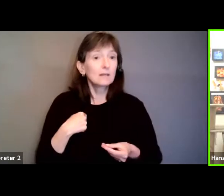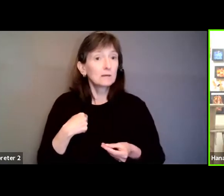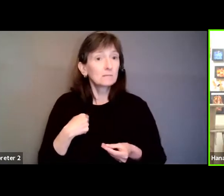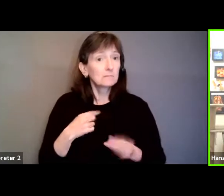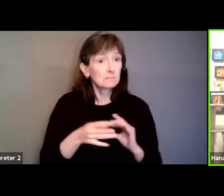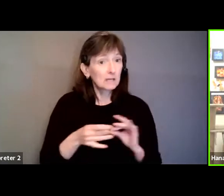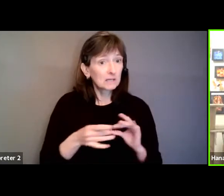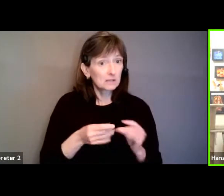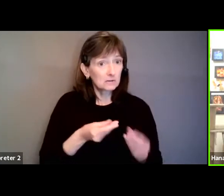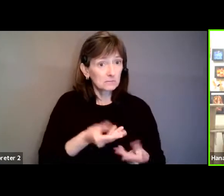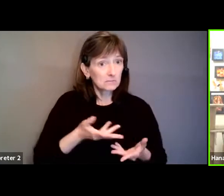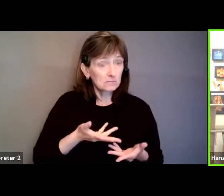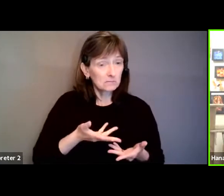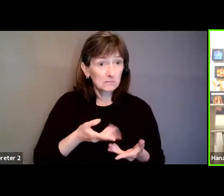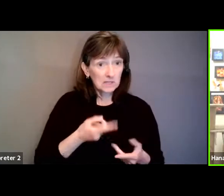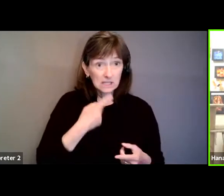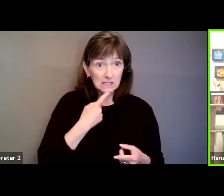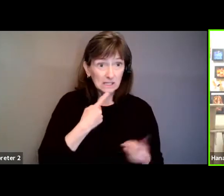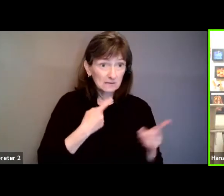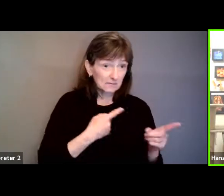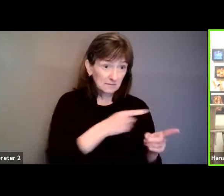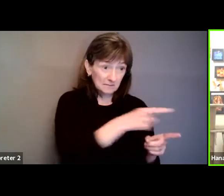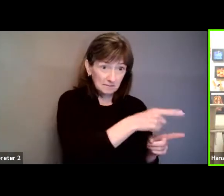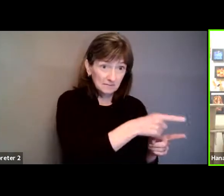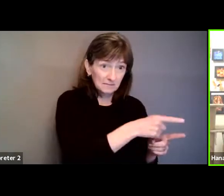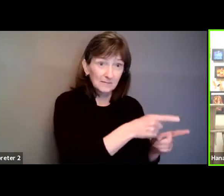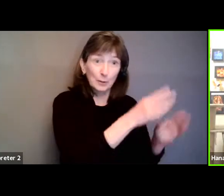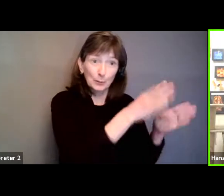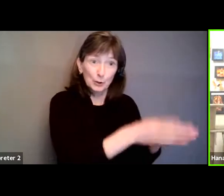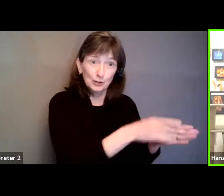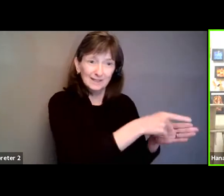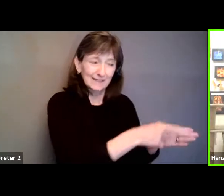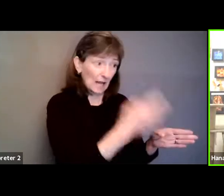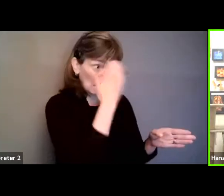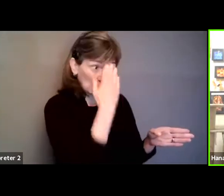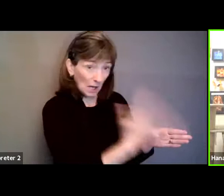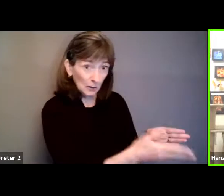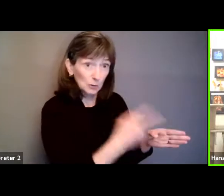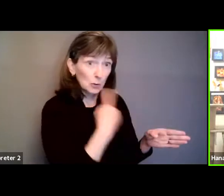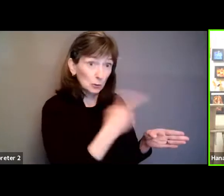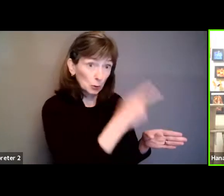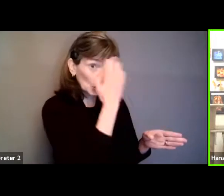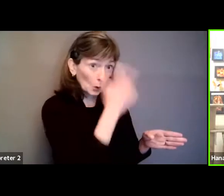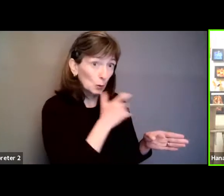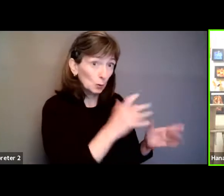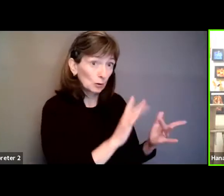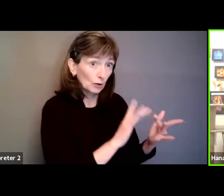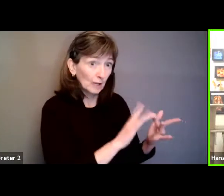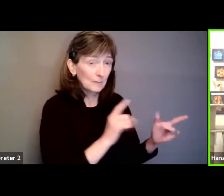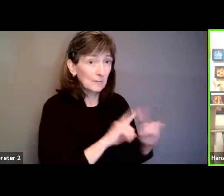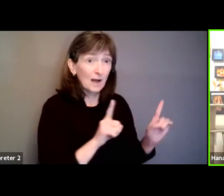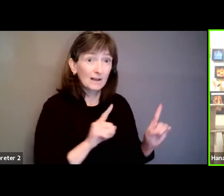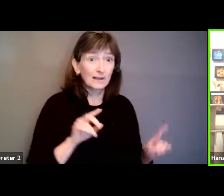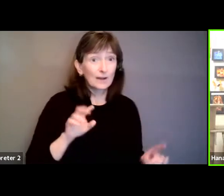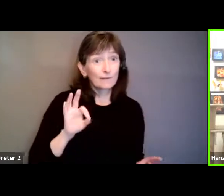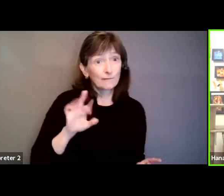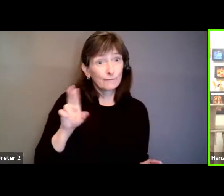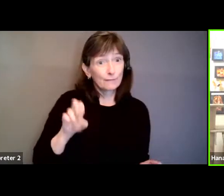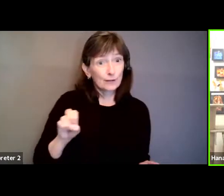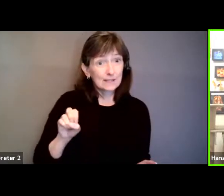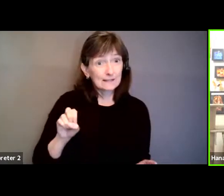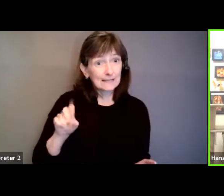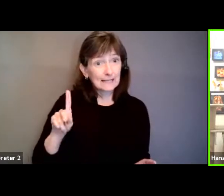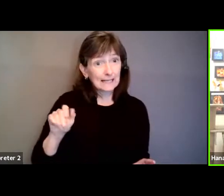he said, I don't know if you have contact with the artists, but the work by Frizzkid made me tear up, so powerful and real and